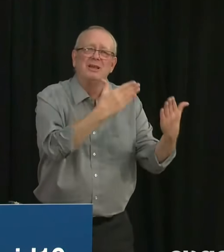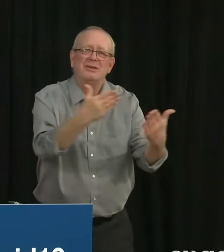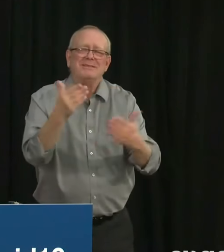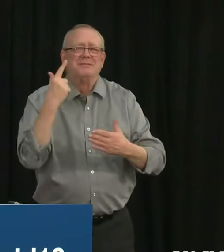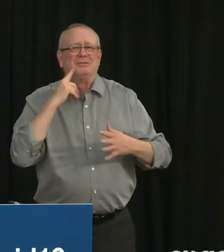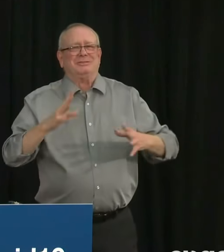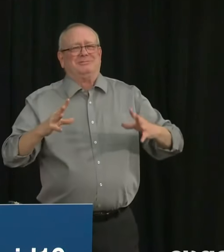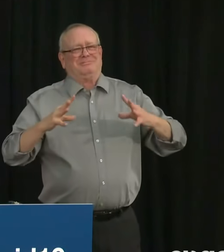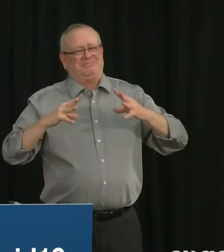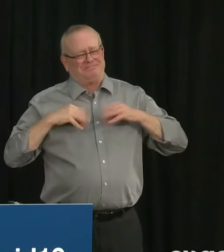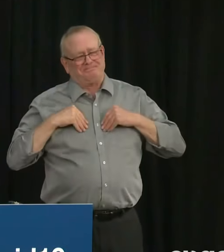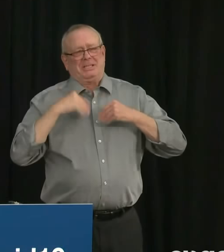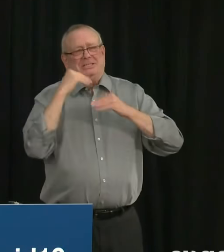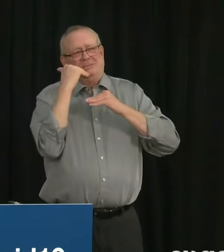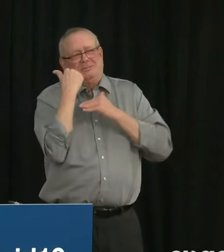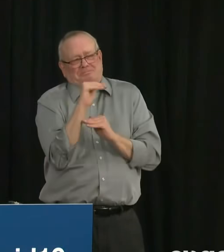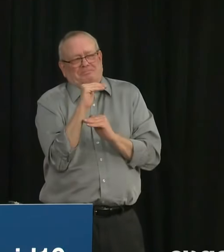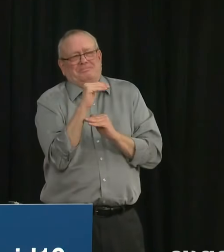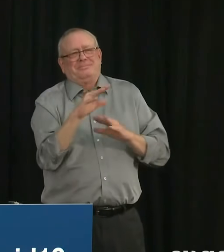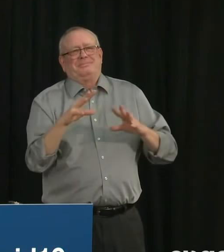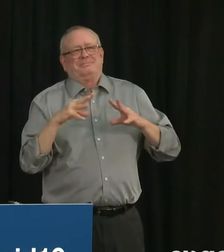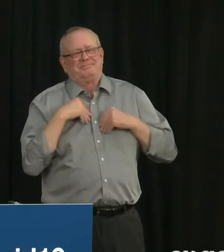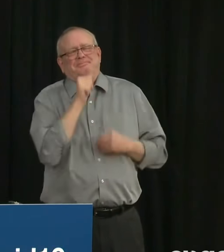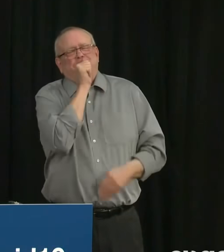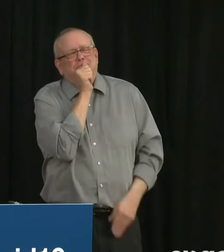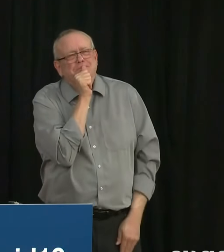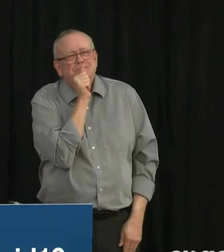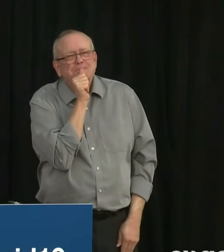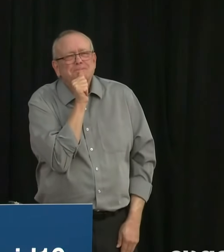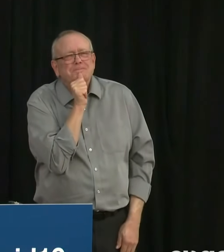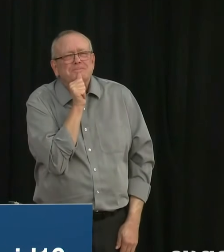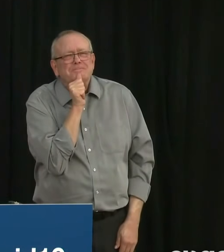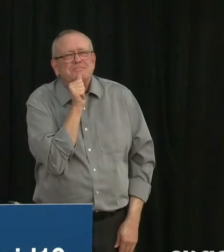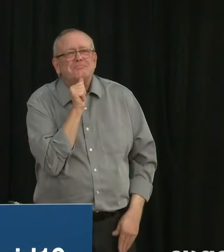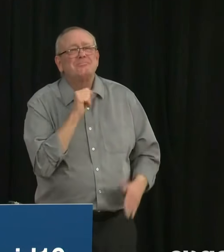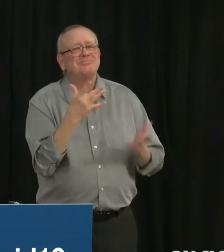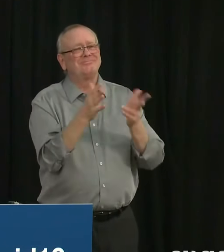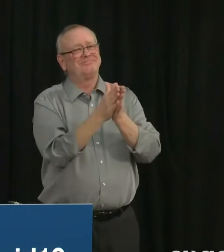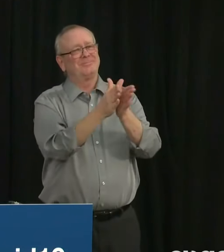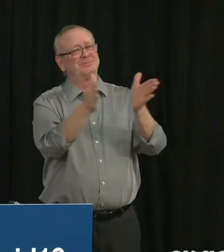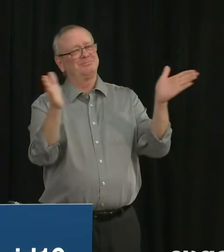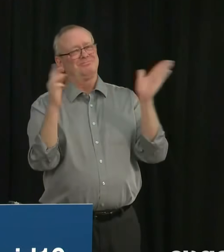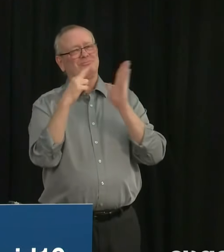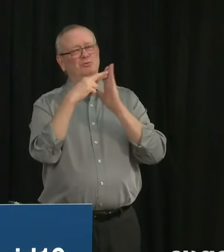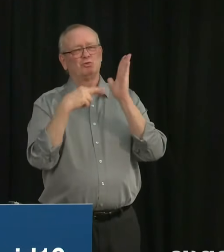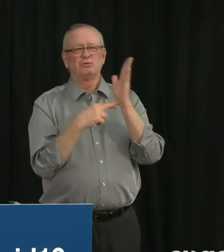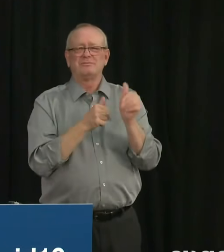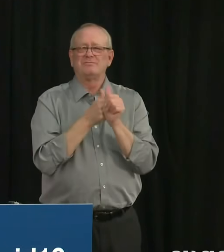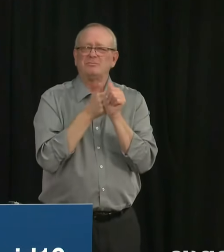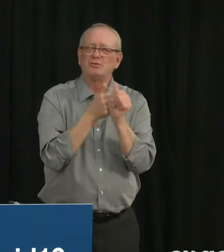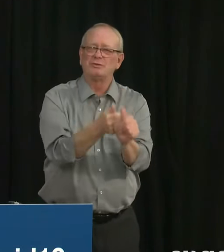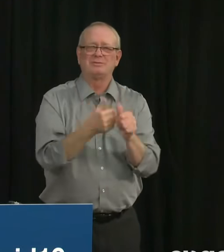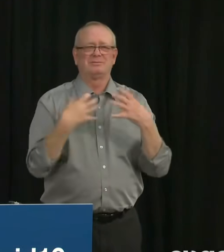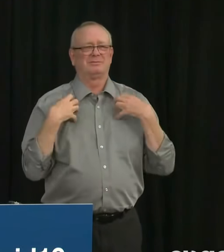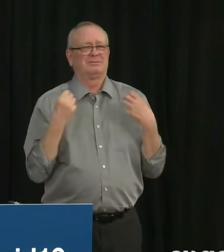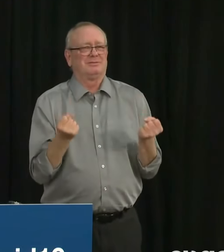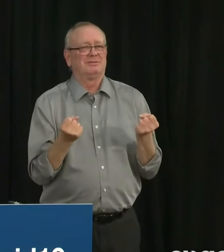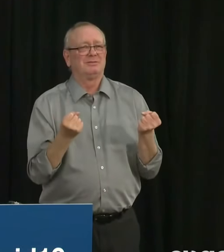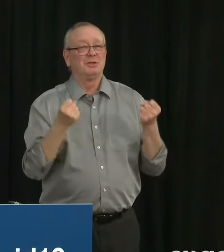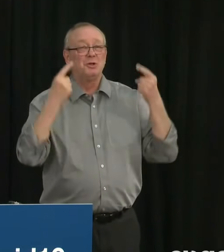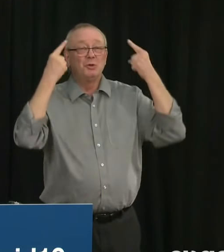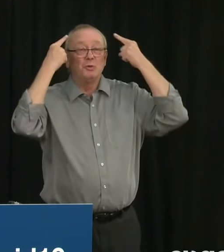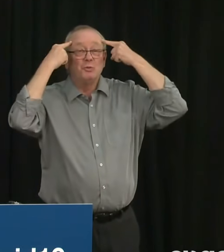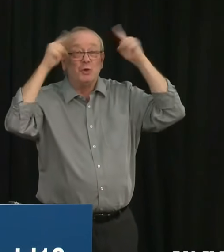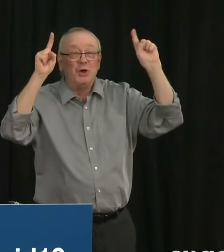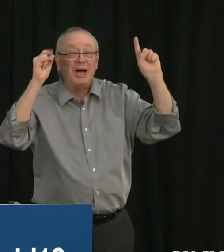everyone. I remind us all that public health measures only work if all of us follow them. I also remind